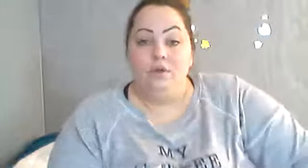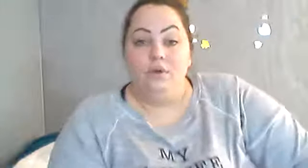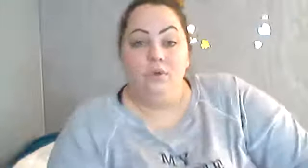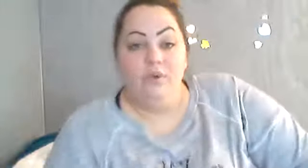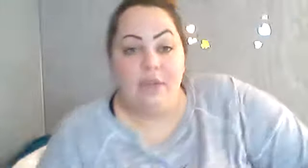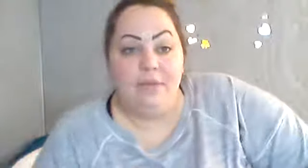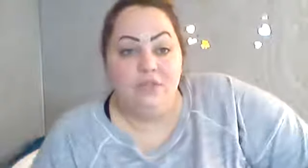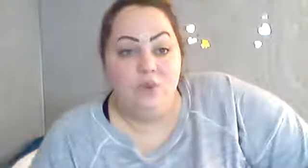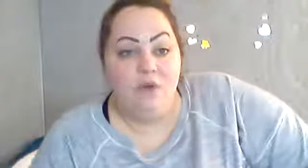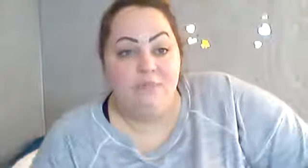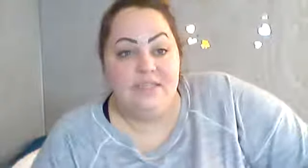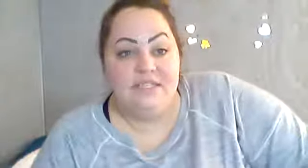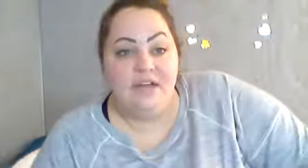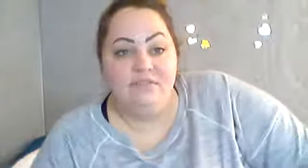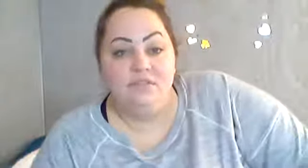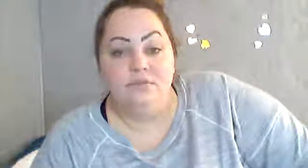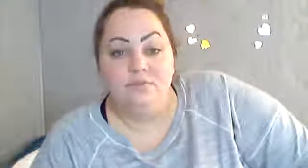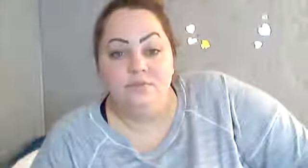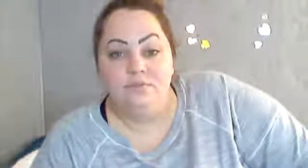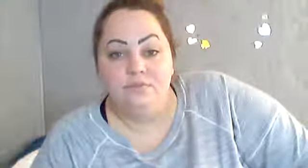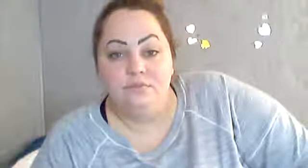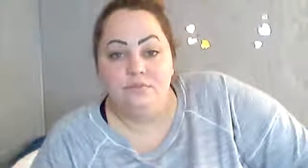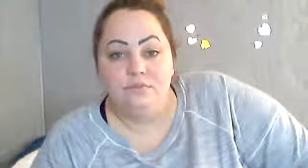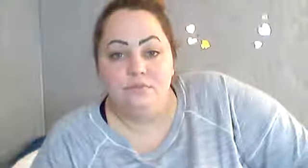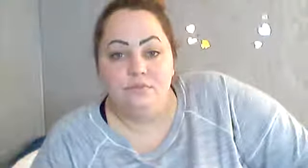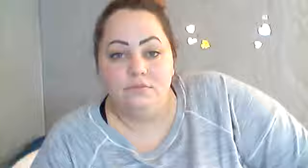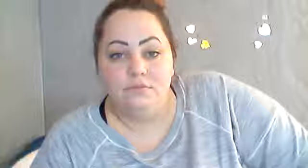We've got about 12 minutes left.